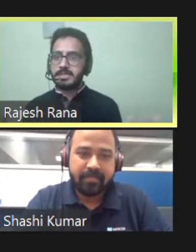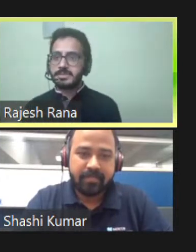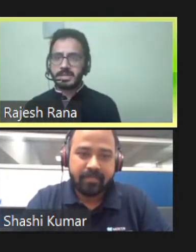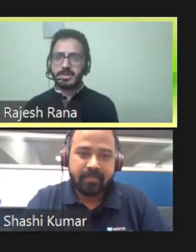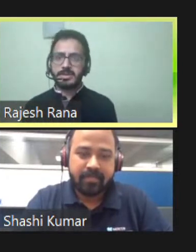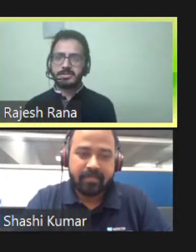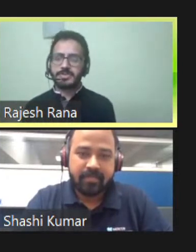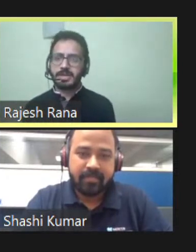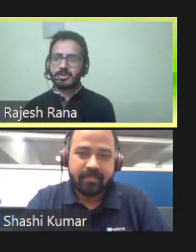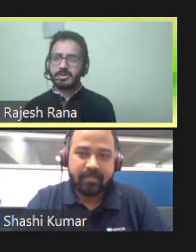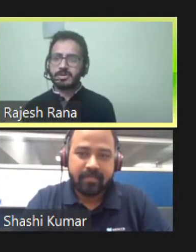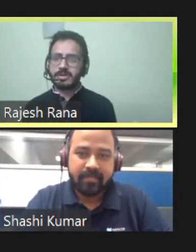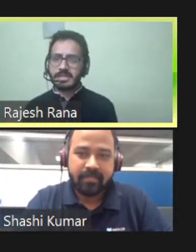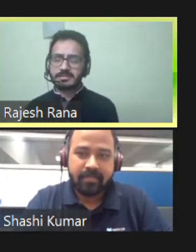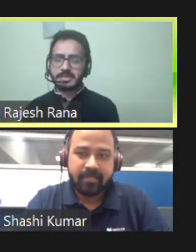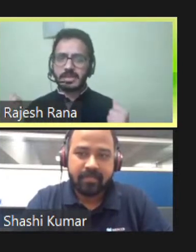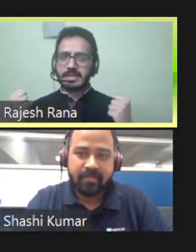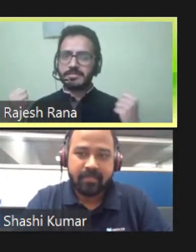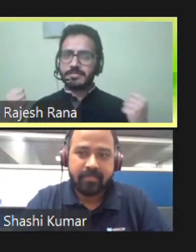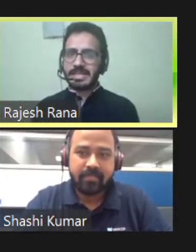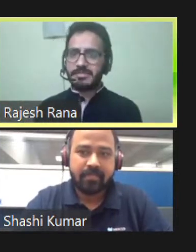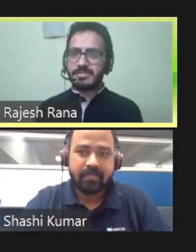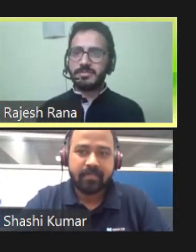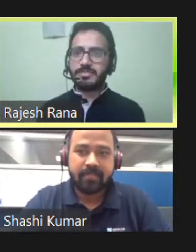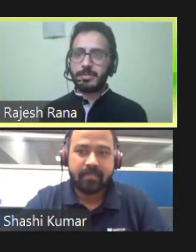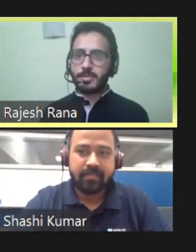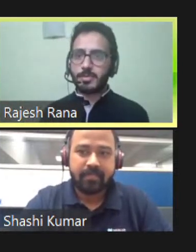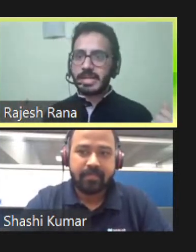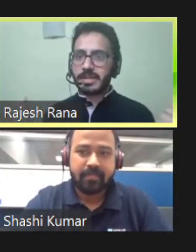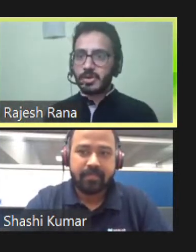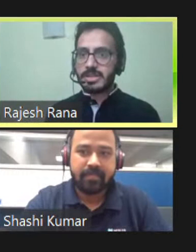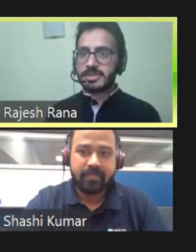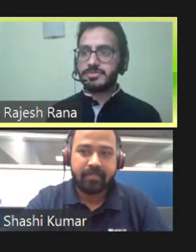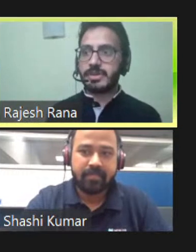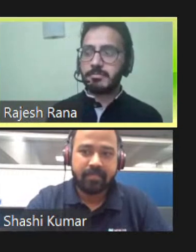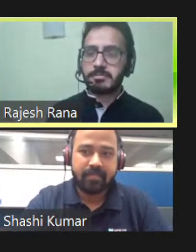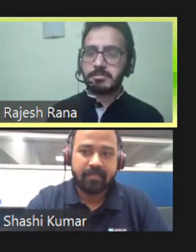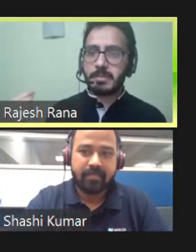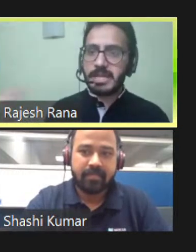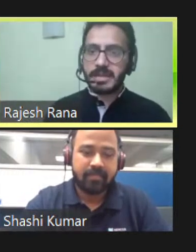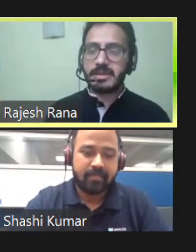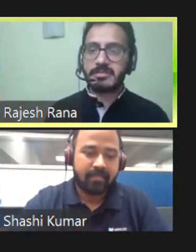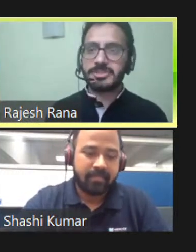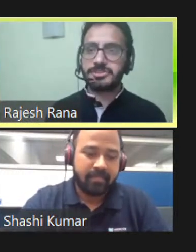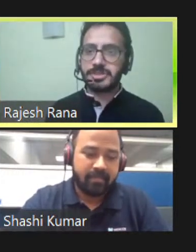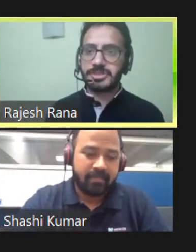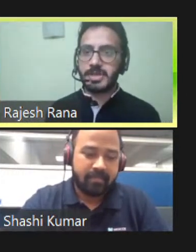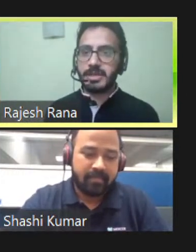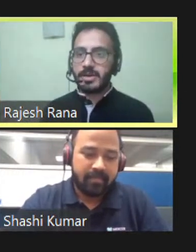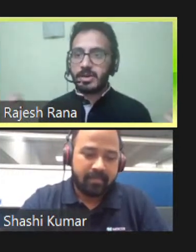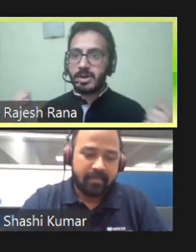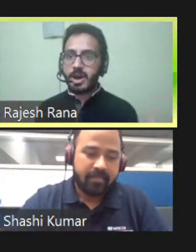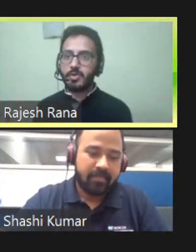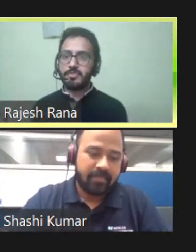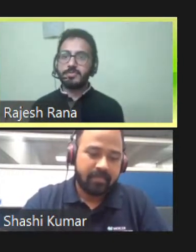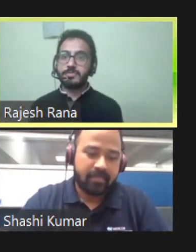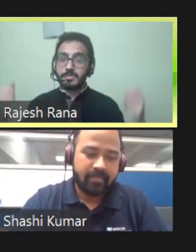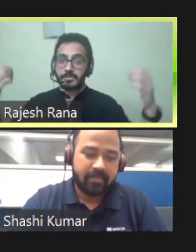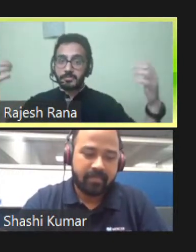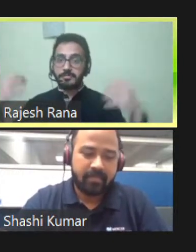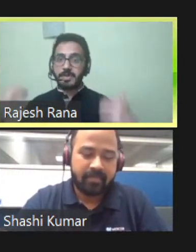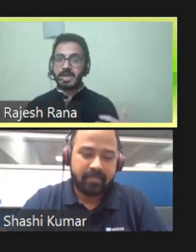uh, seminars. We are organizing in different level. We are providing knowledge. We are building a relationship.